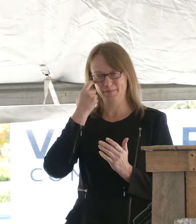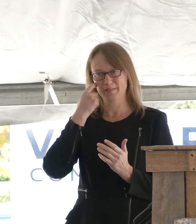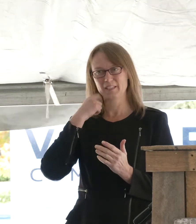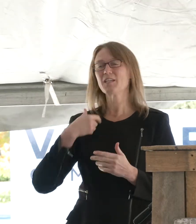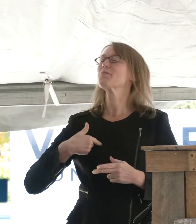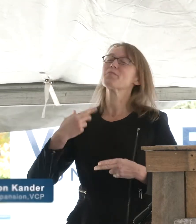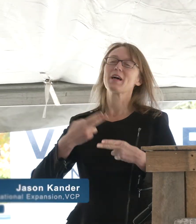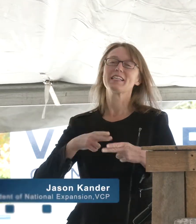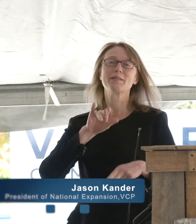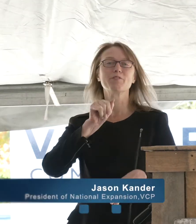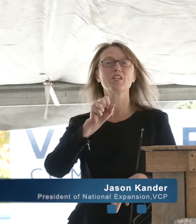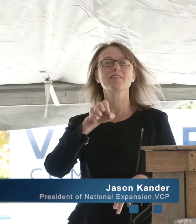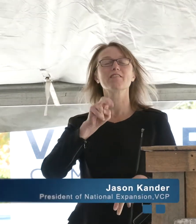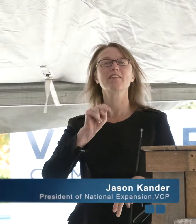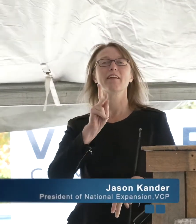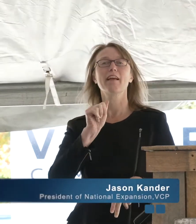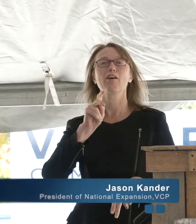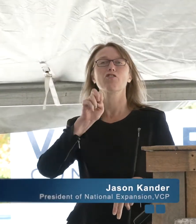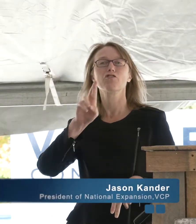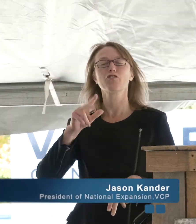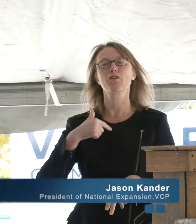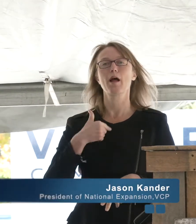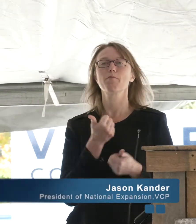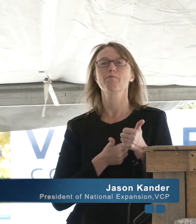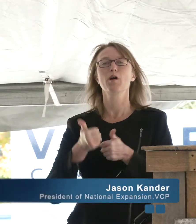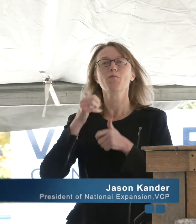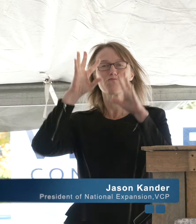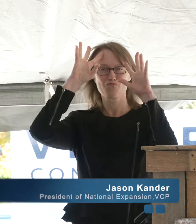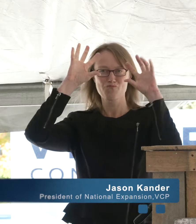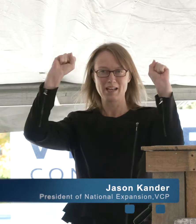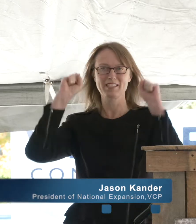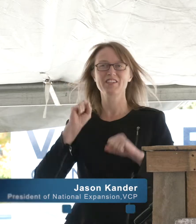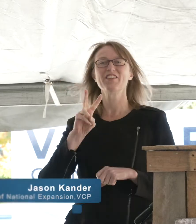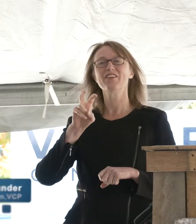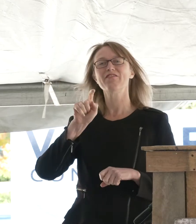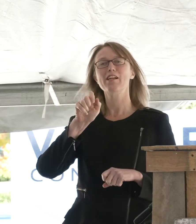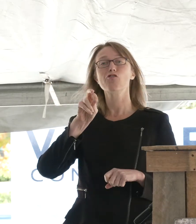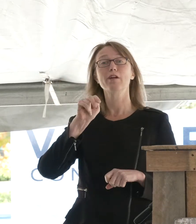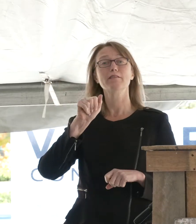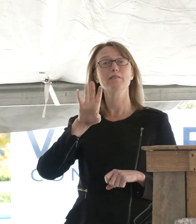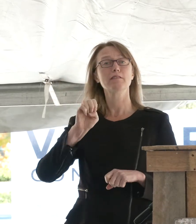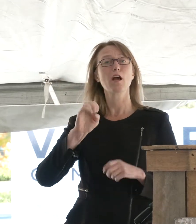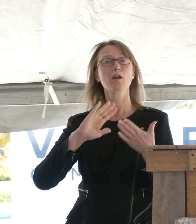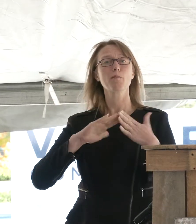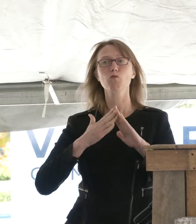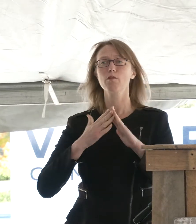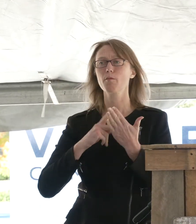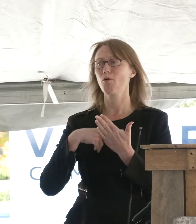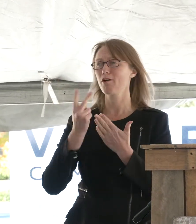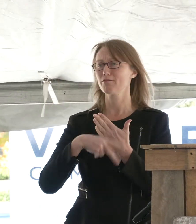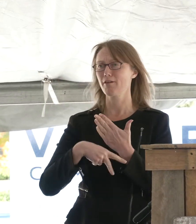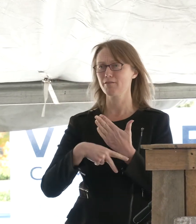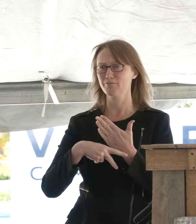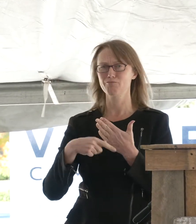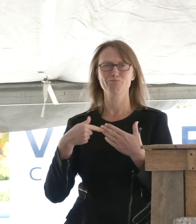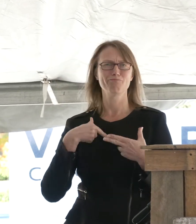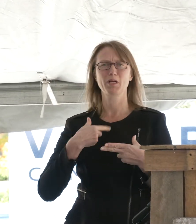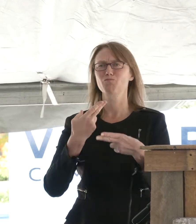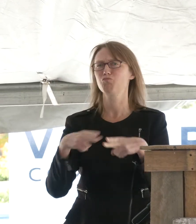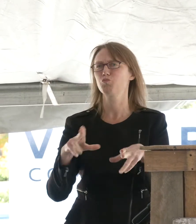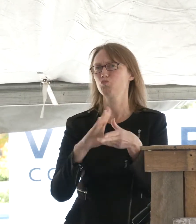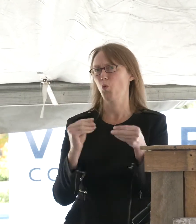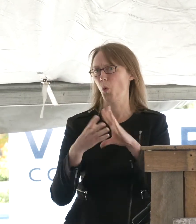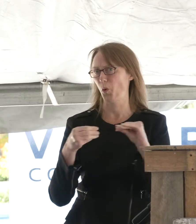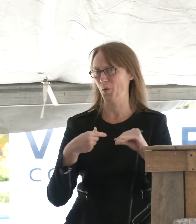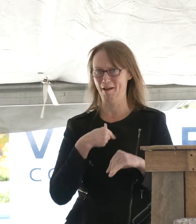My name is Jason Kander. I'm the president of Veterans Community Project, and I'm going to tell you a quick story before we get started. I'm your master